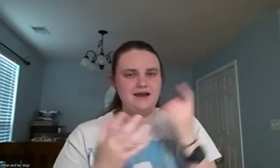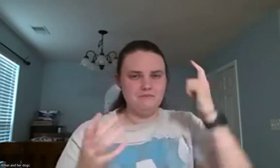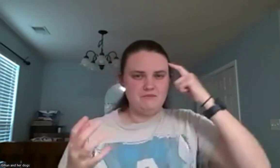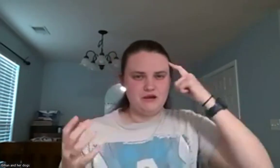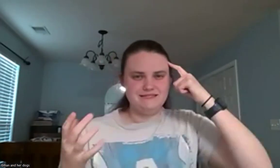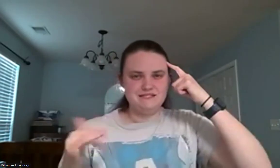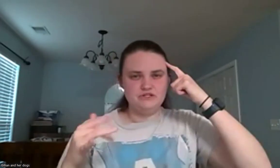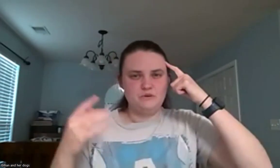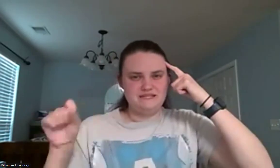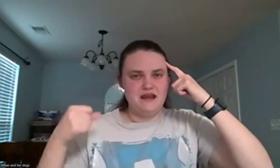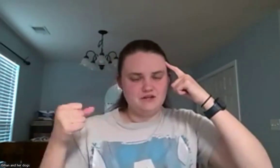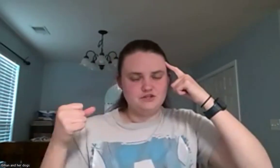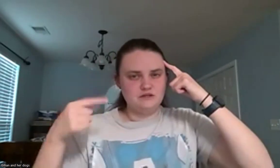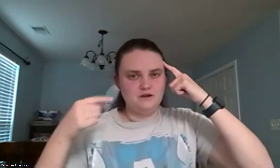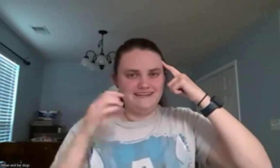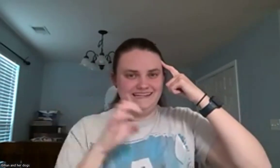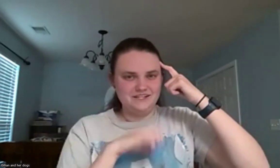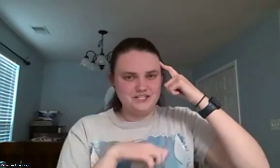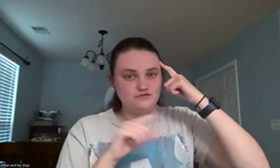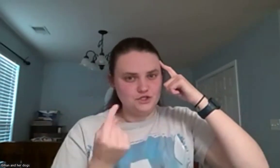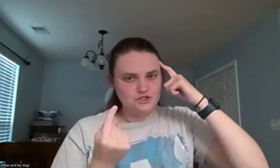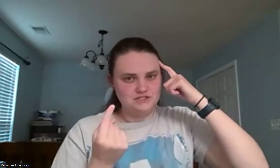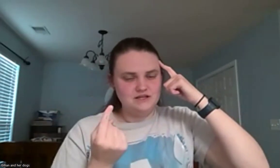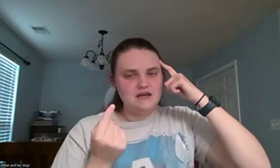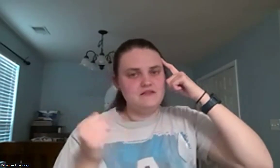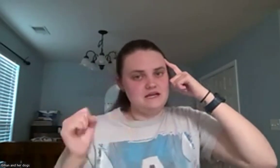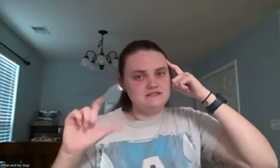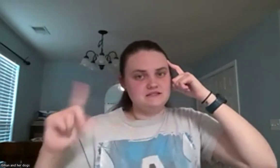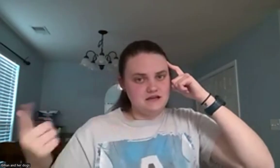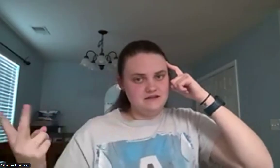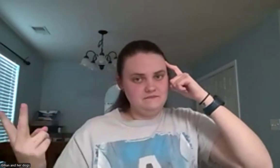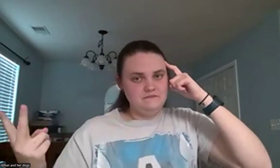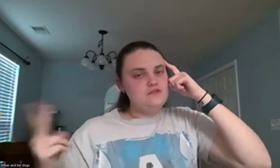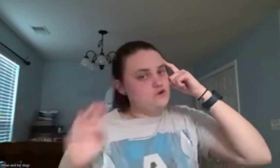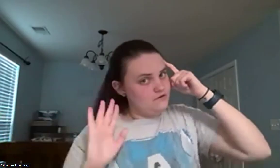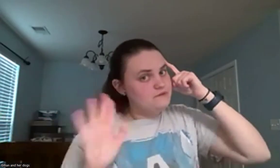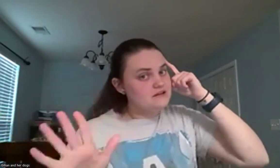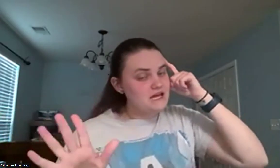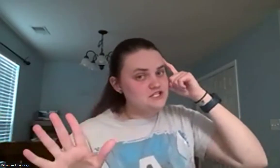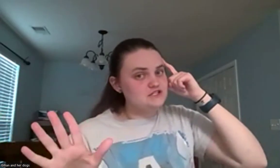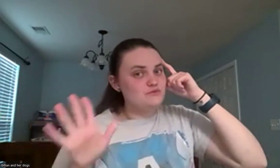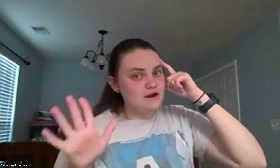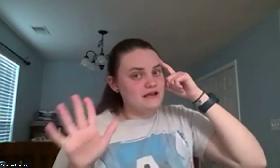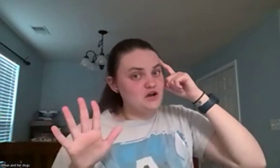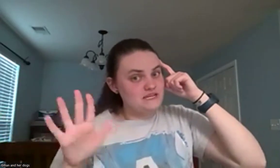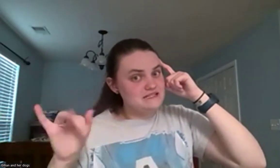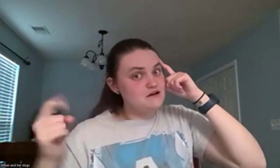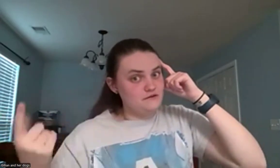my brain still is going to naturally work in English first and then ASL second. There have been occasions where it goes ASL